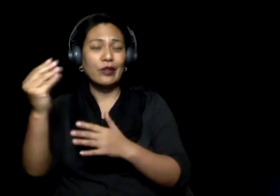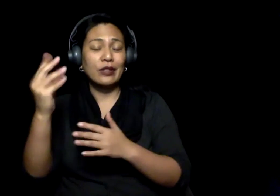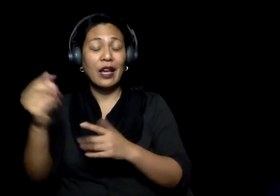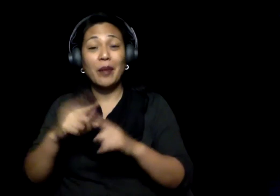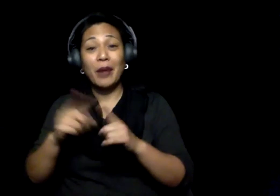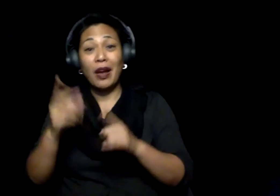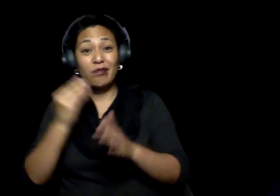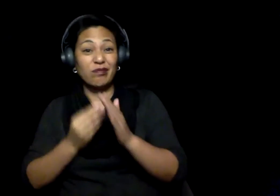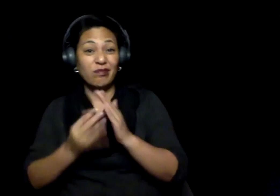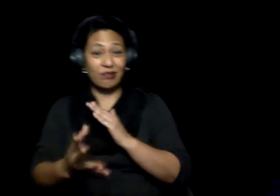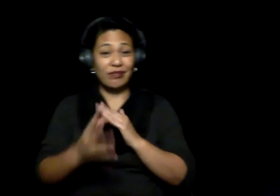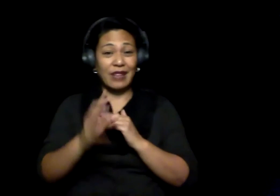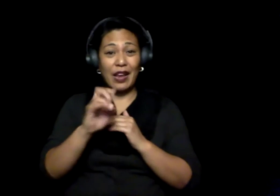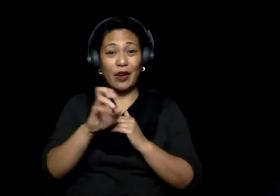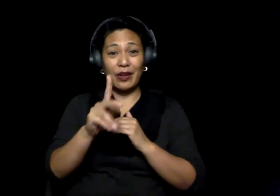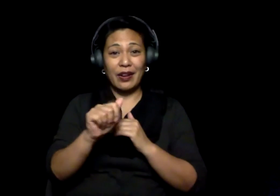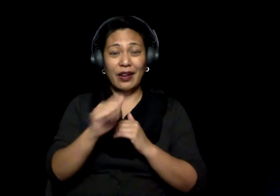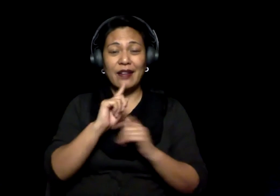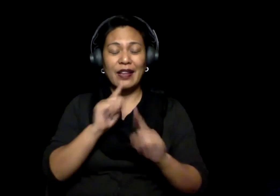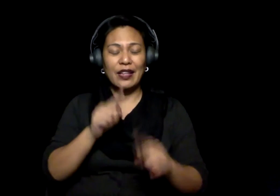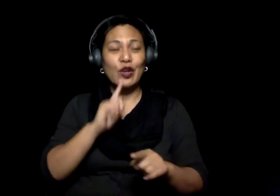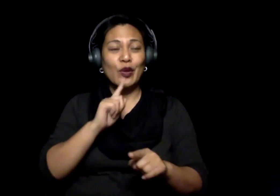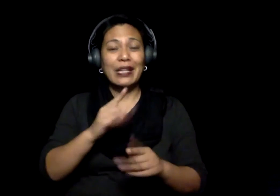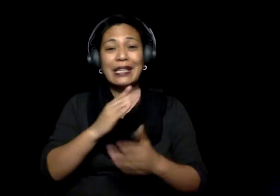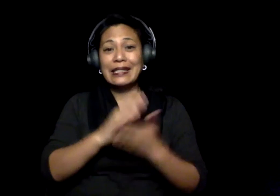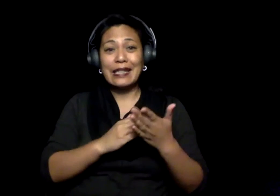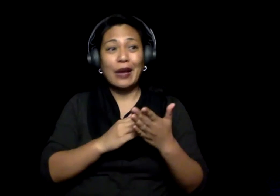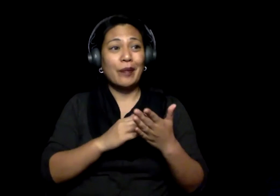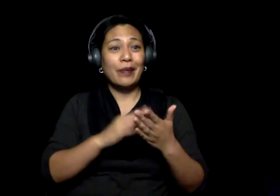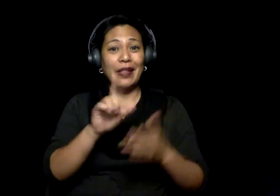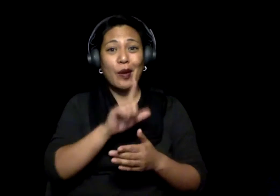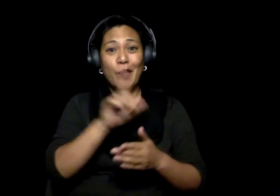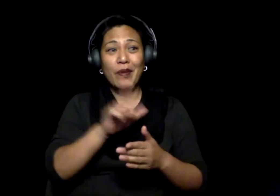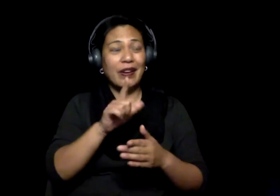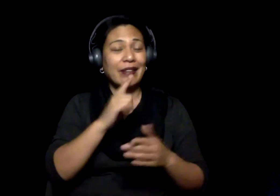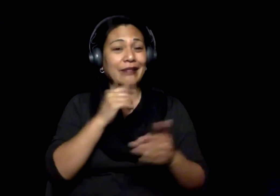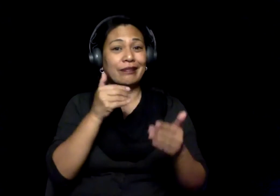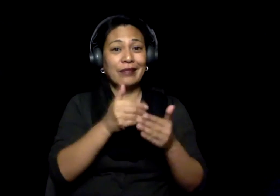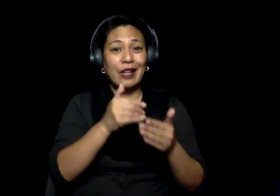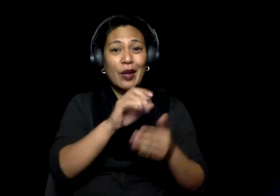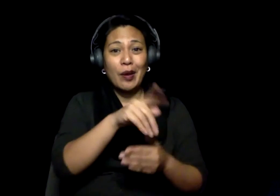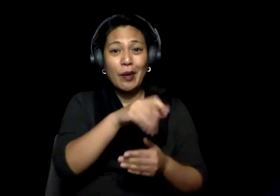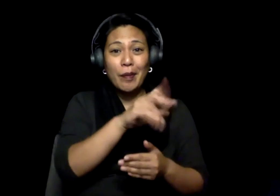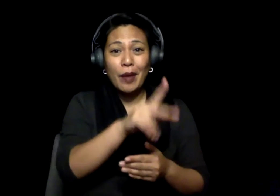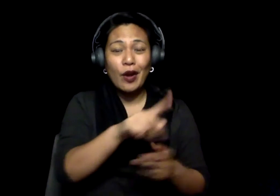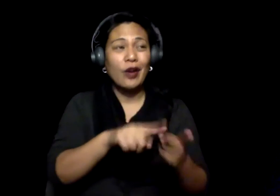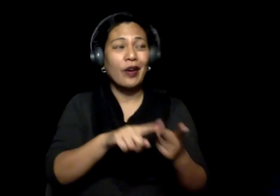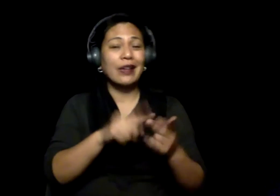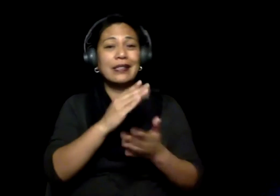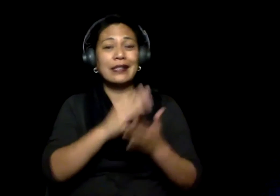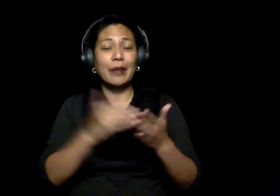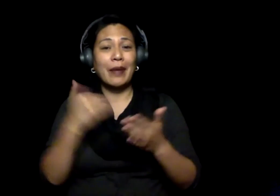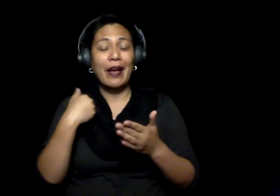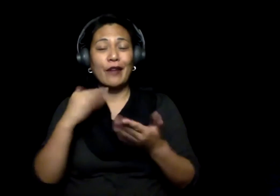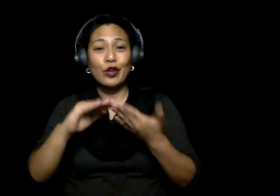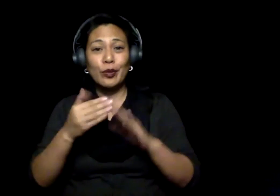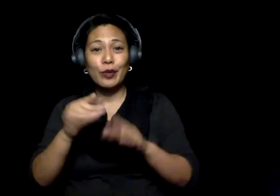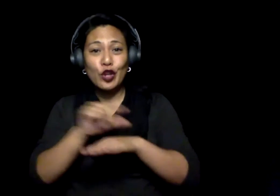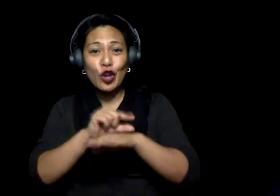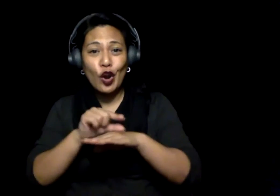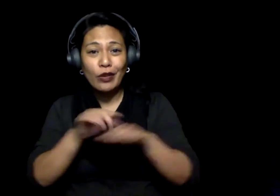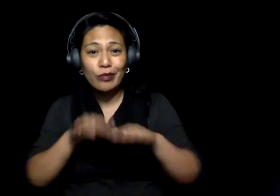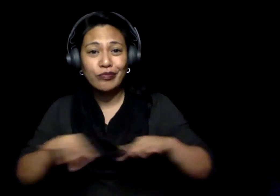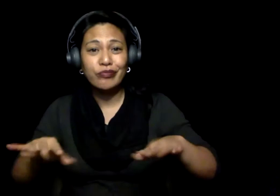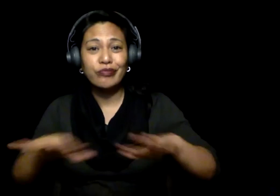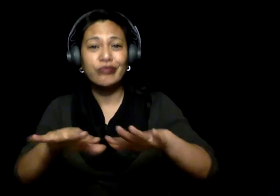gardens. Some of them are on parks. To some extent, yeah, you can certainly